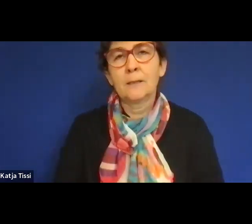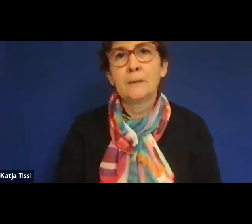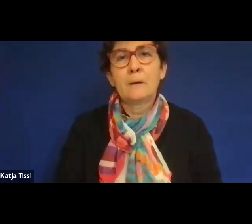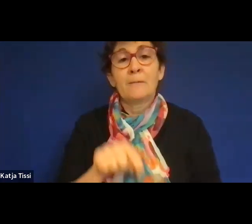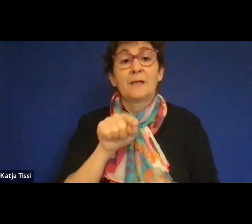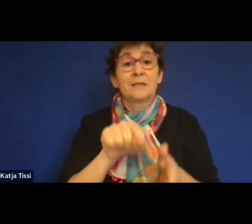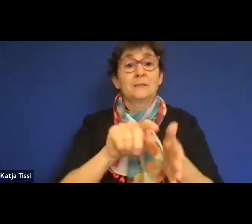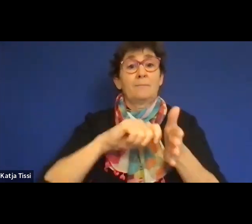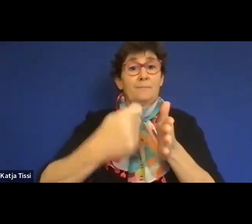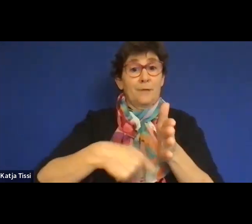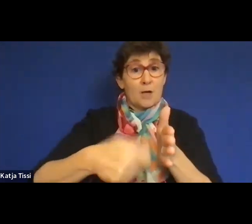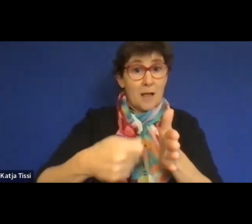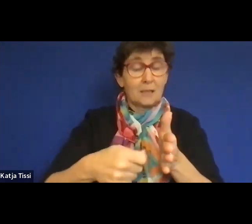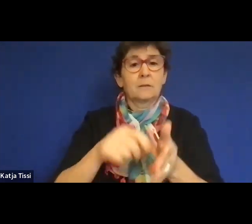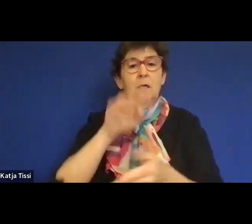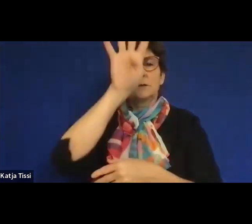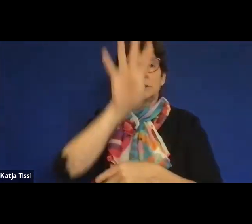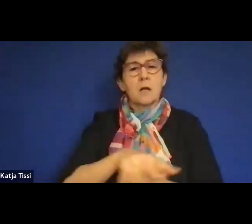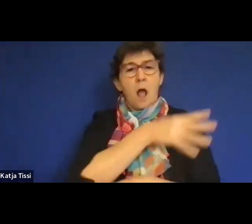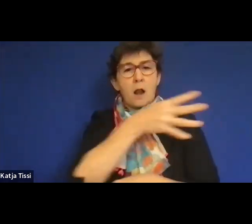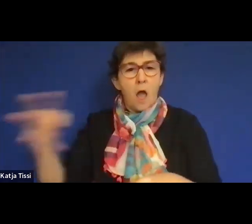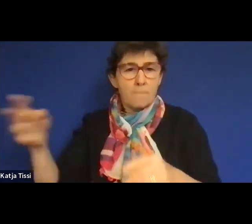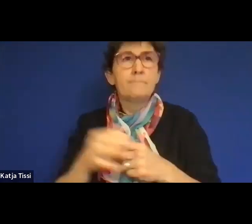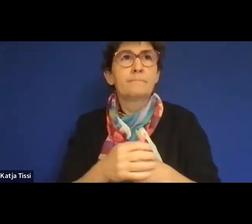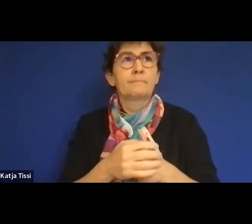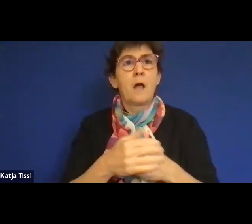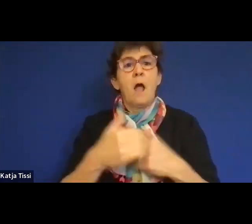understanding, very much and thanks to this particular project.